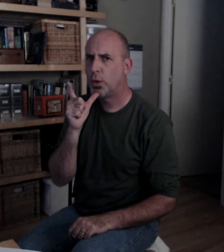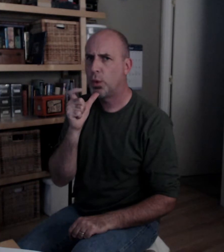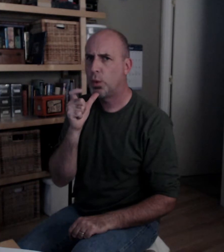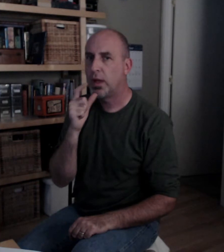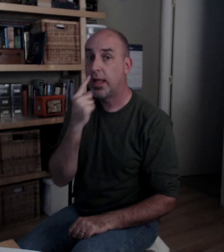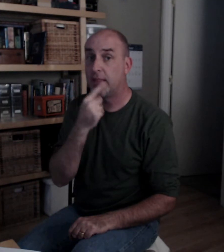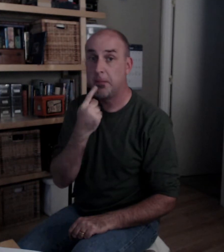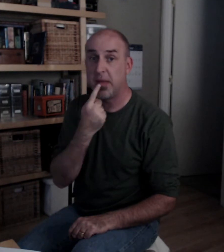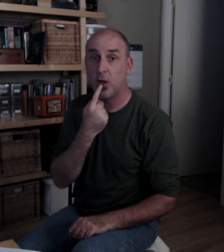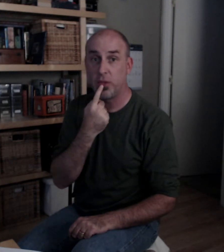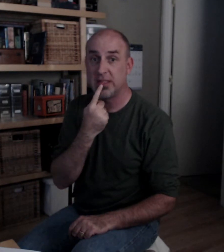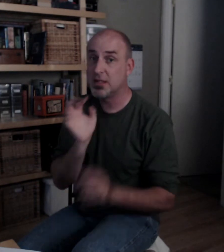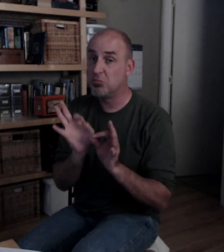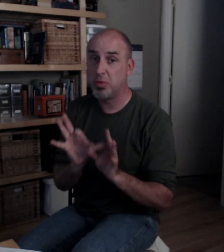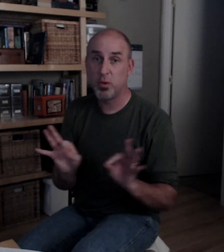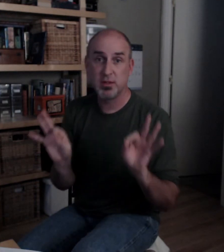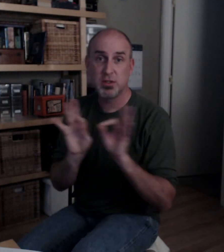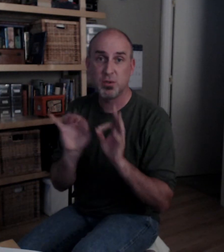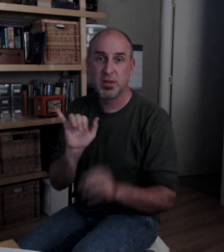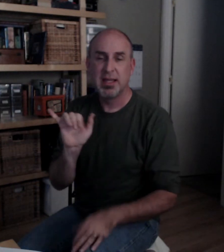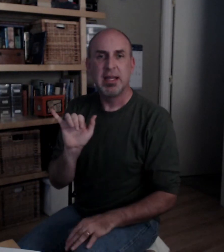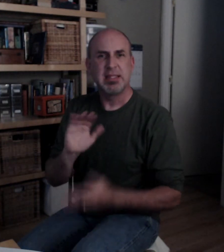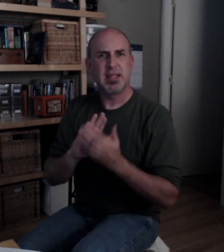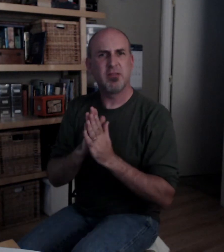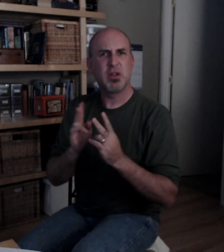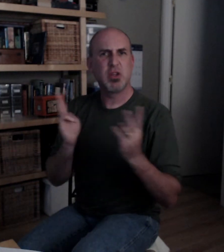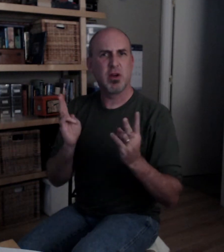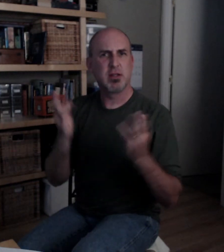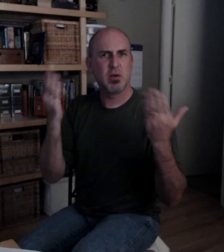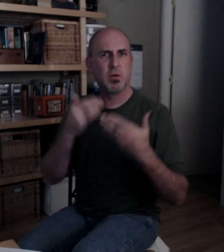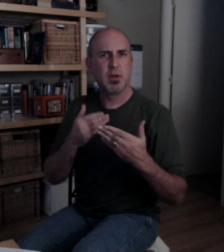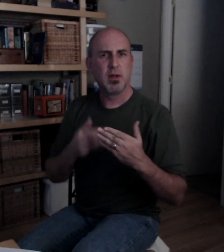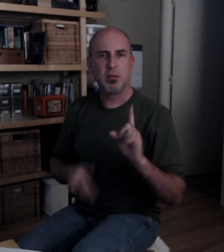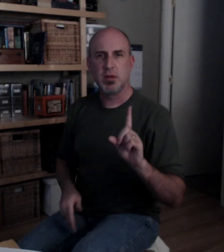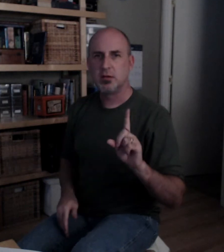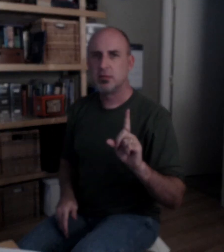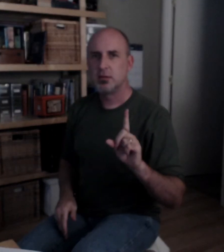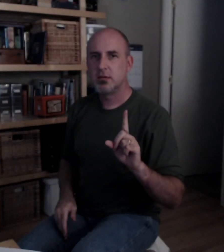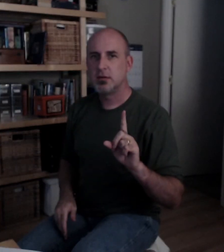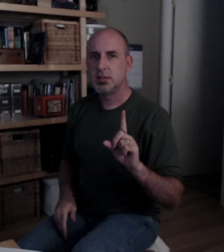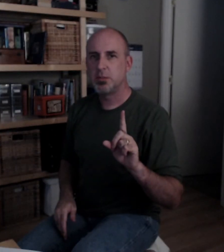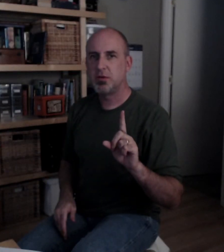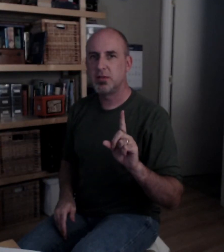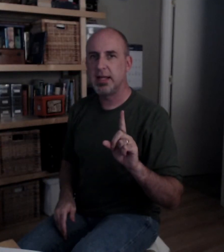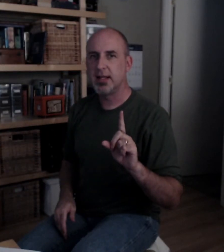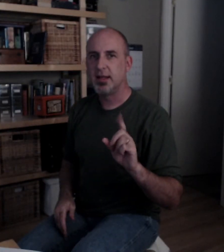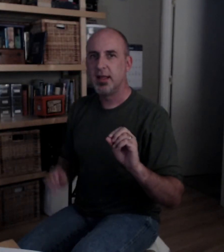Whoo. And the mouth is important too. It's getting very dark, so I'm going to disappear for a second and